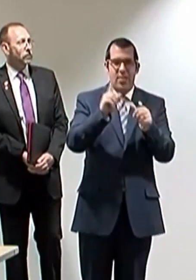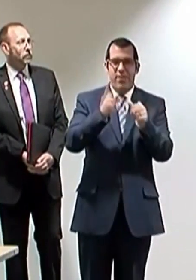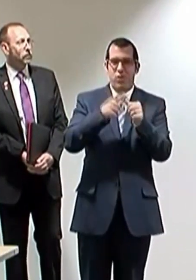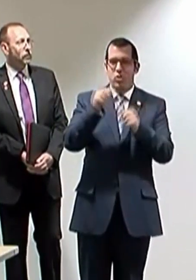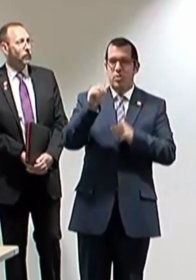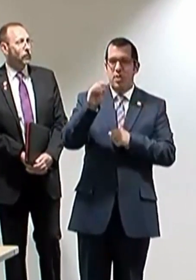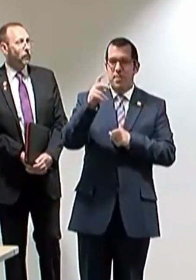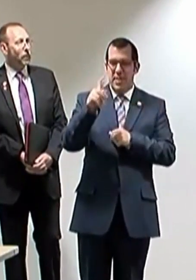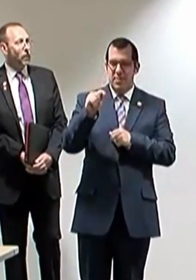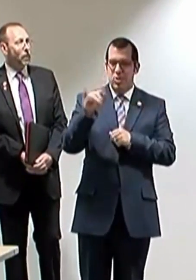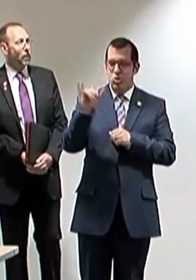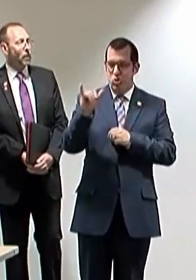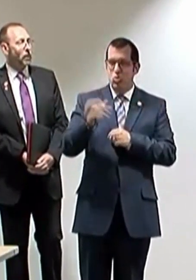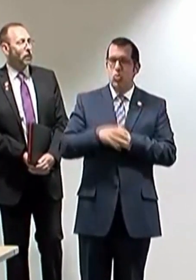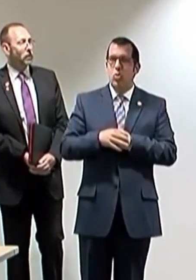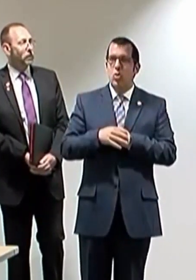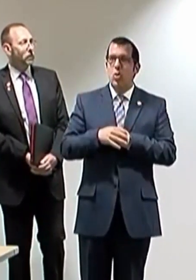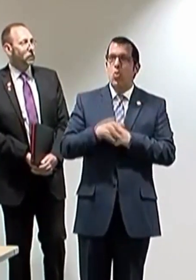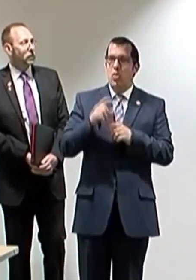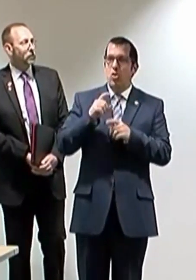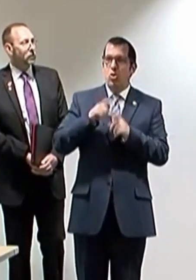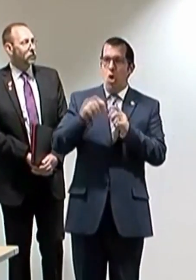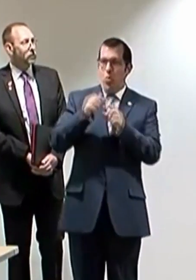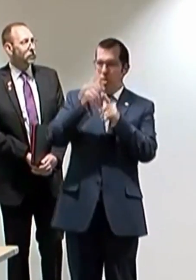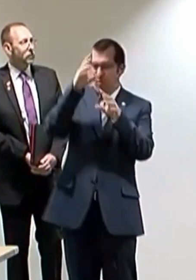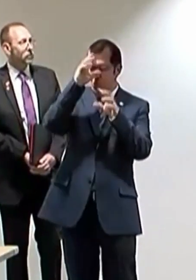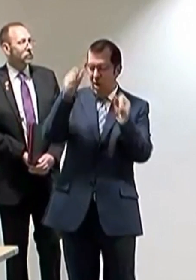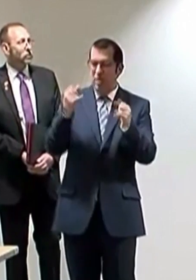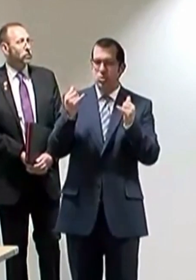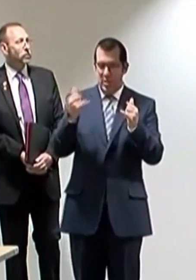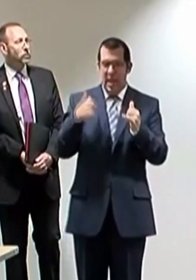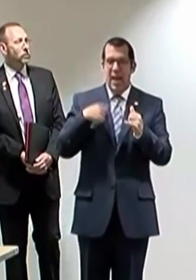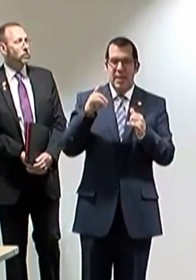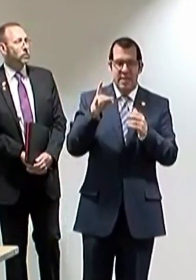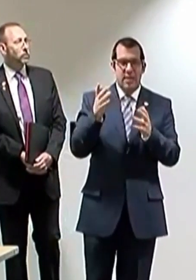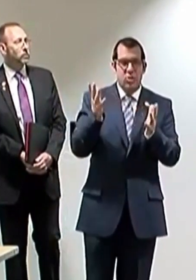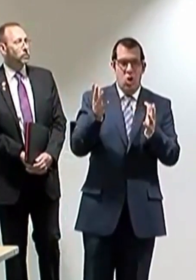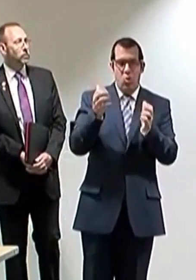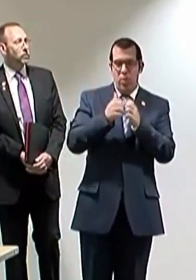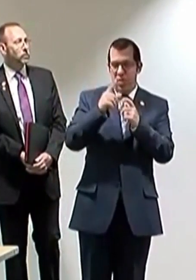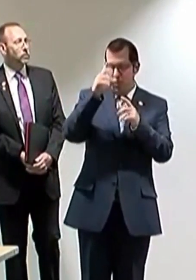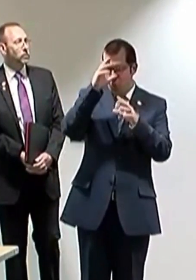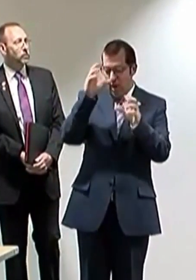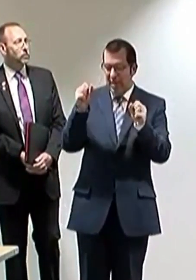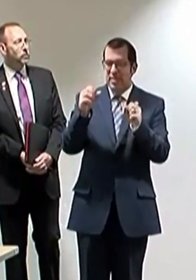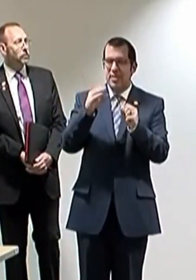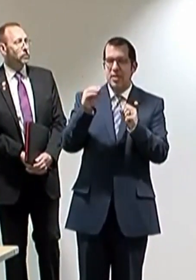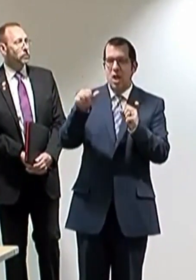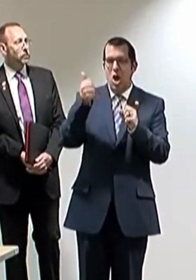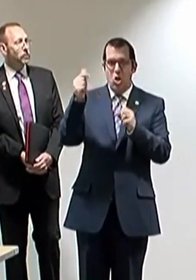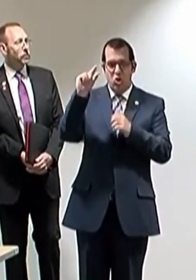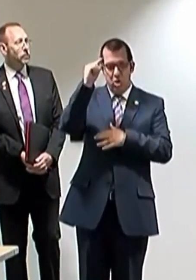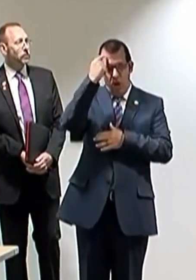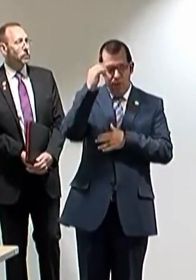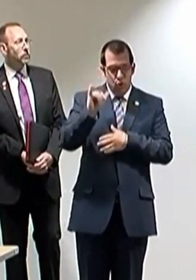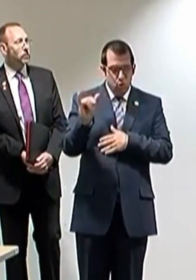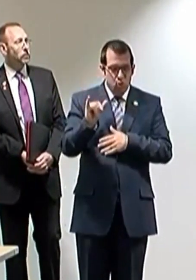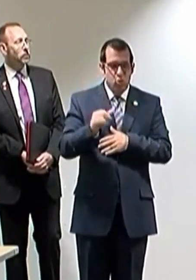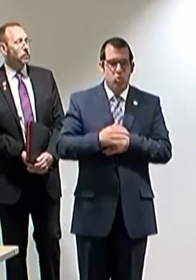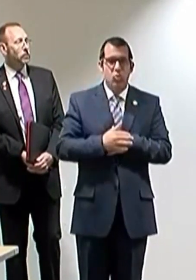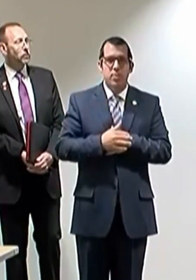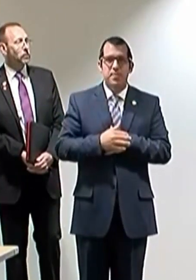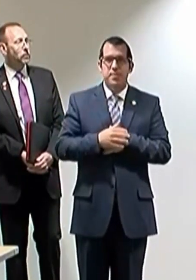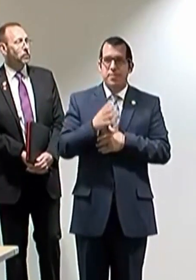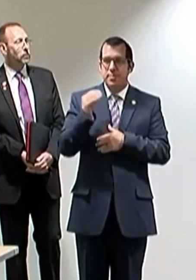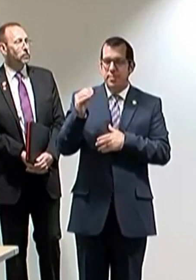terms of the call with the president, I did break away to have a call with the president and various governors, and of course